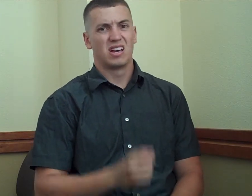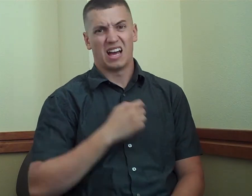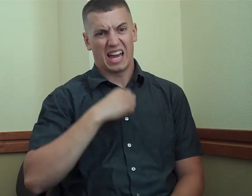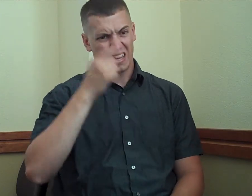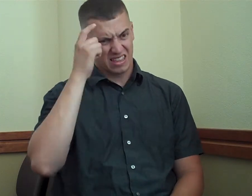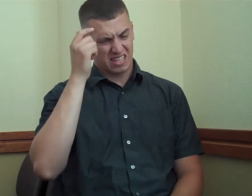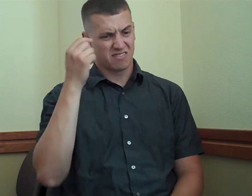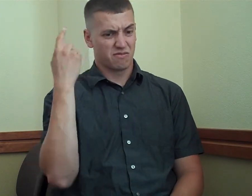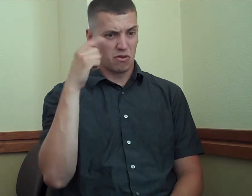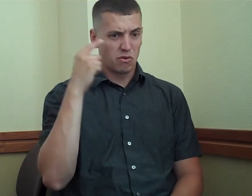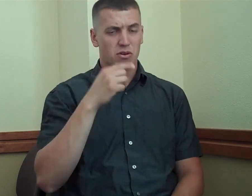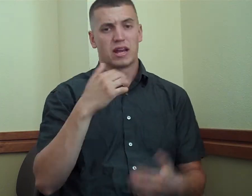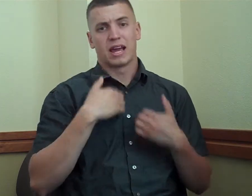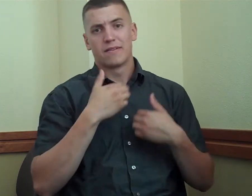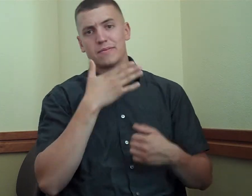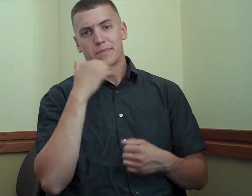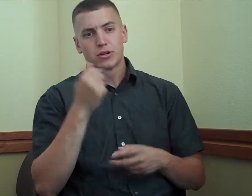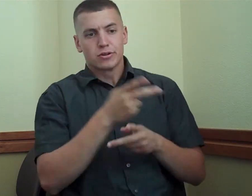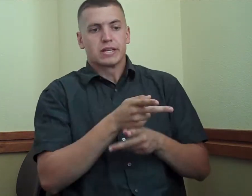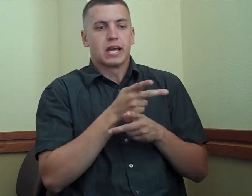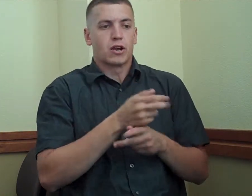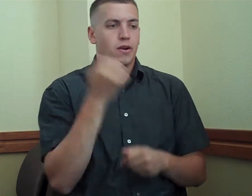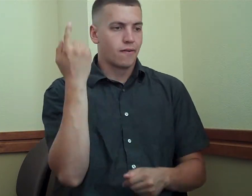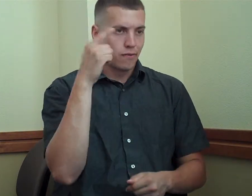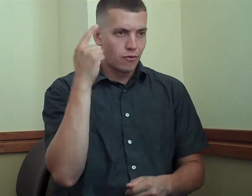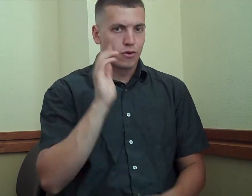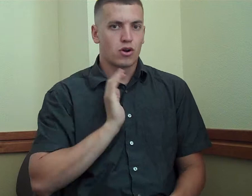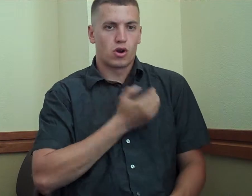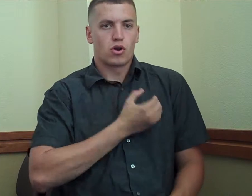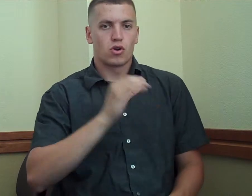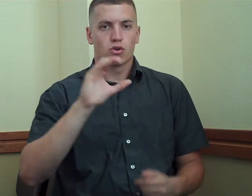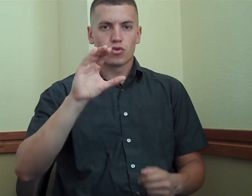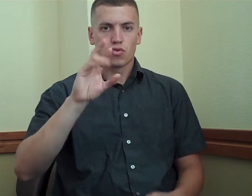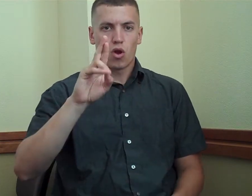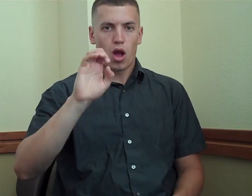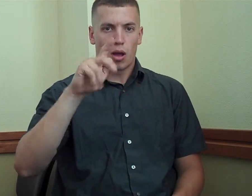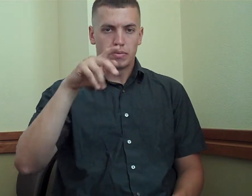plants, the non-renewable materials, but also the people that produce these products,